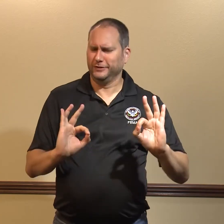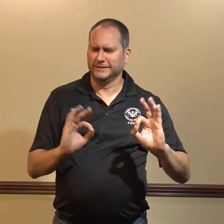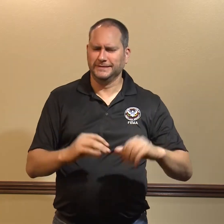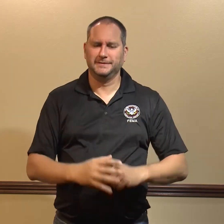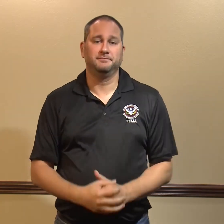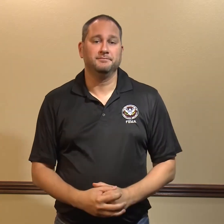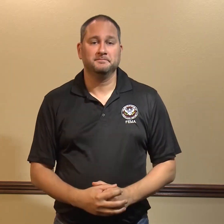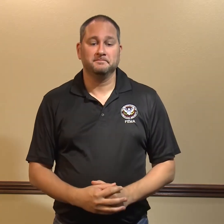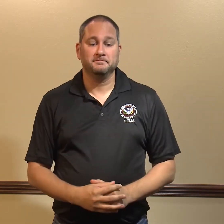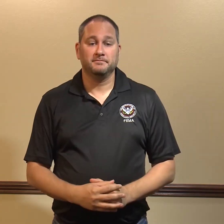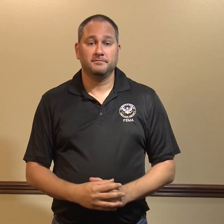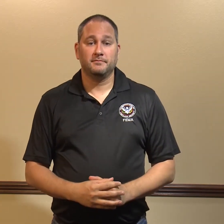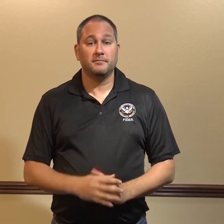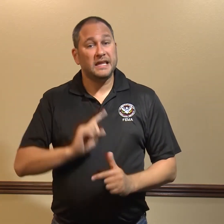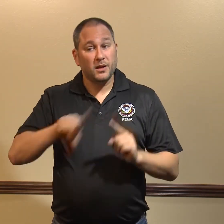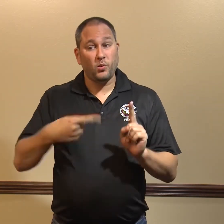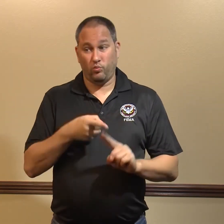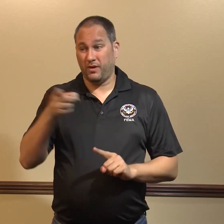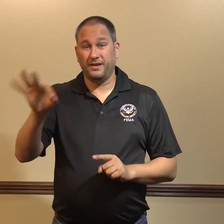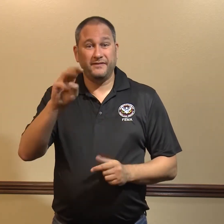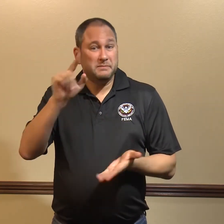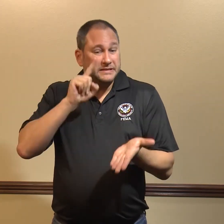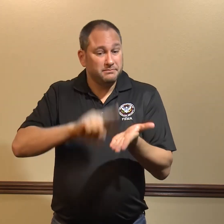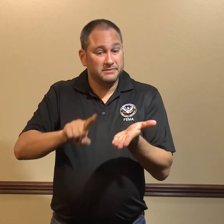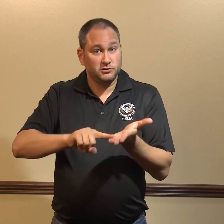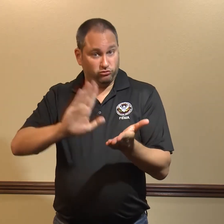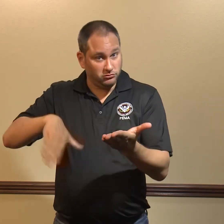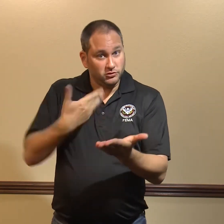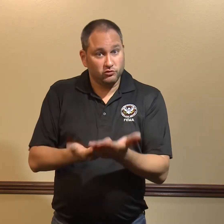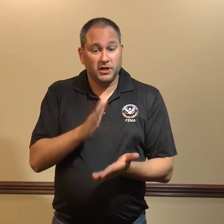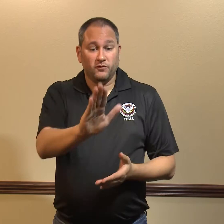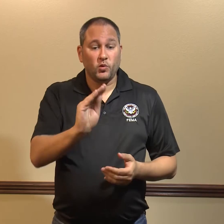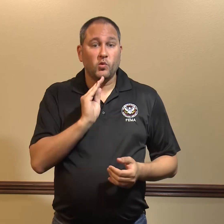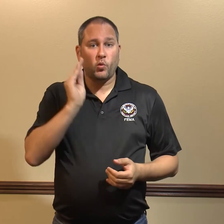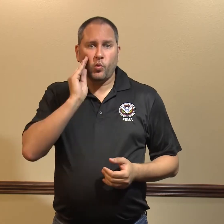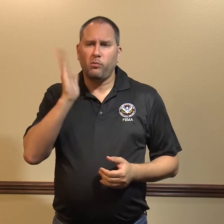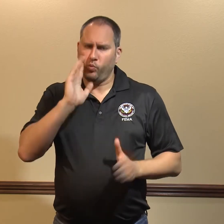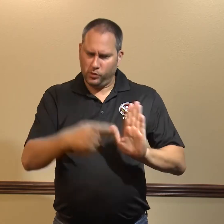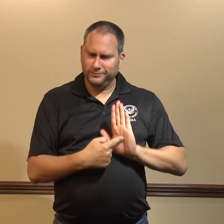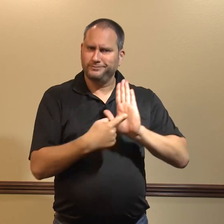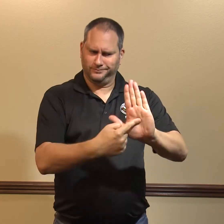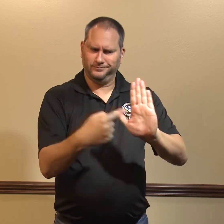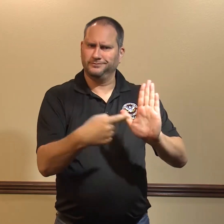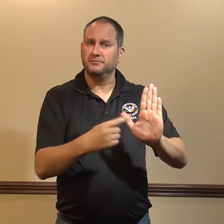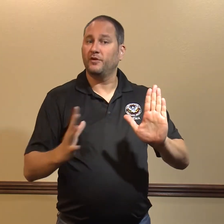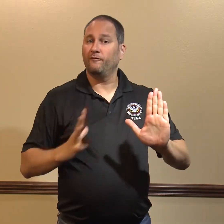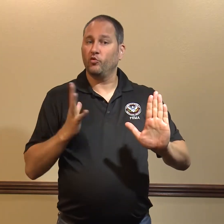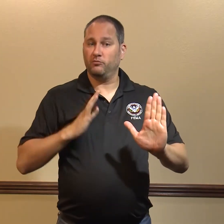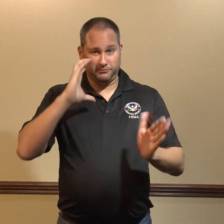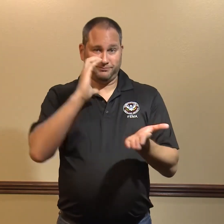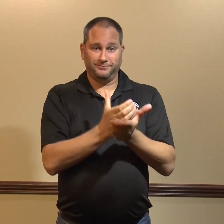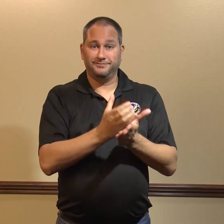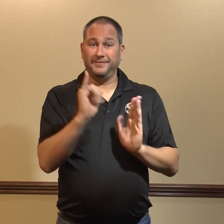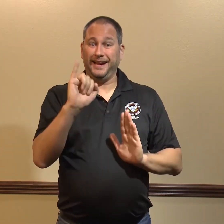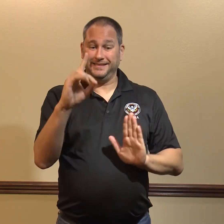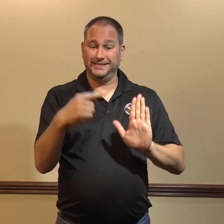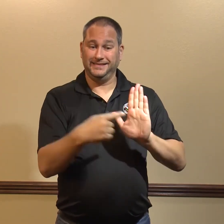When FEMA inspectors arrive at a home, they will display official photo identification. If the